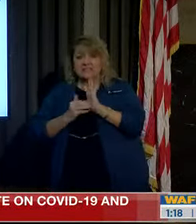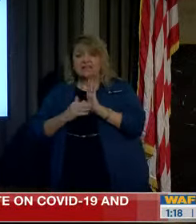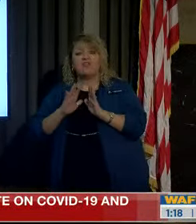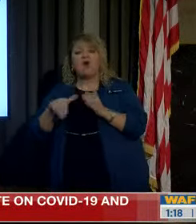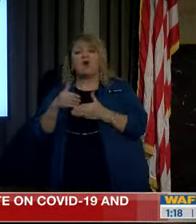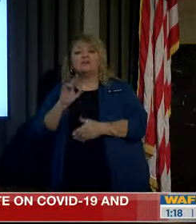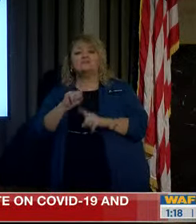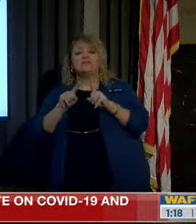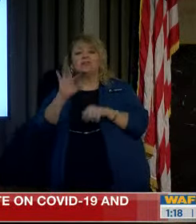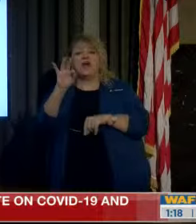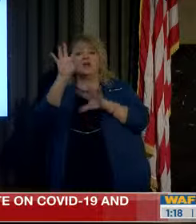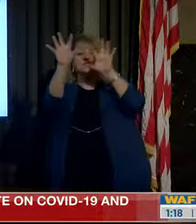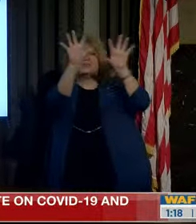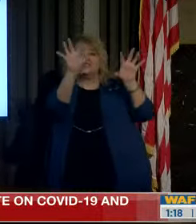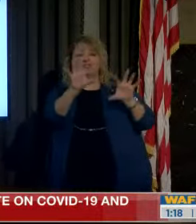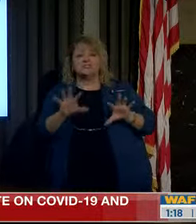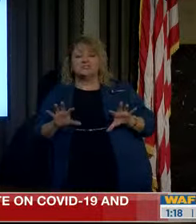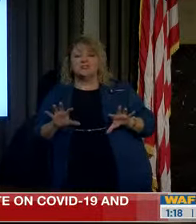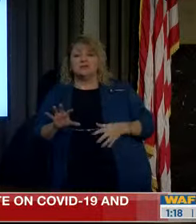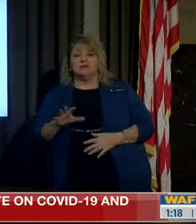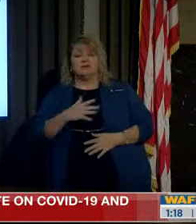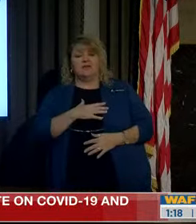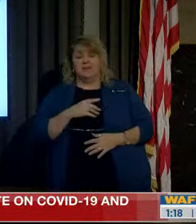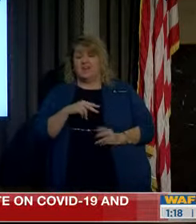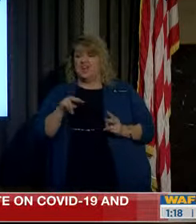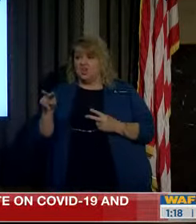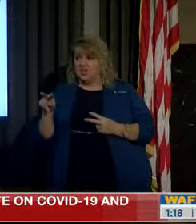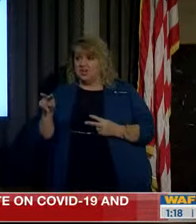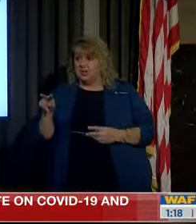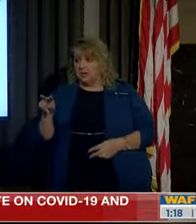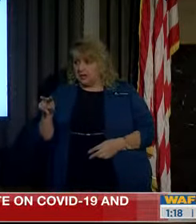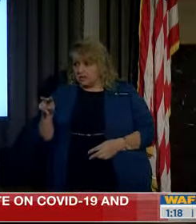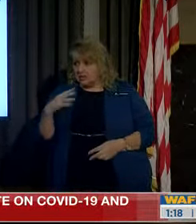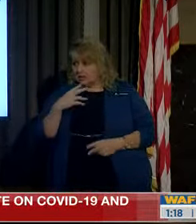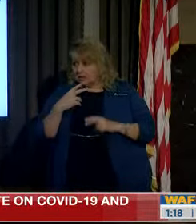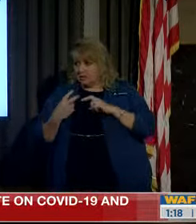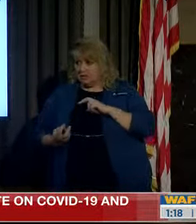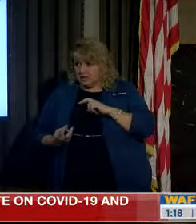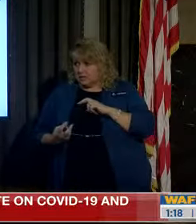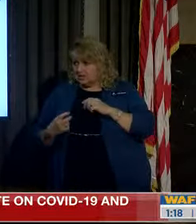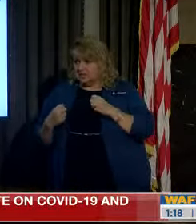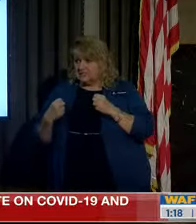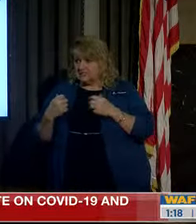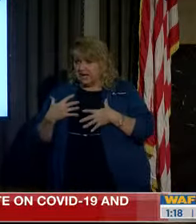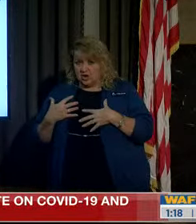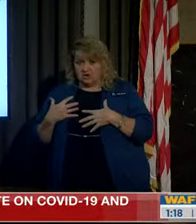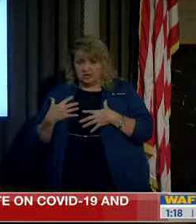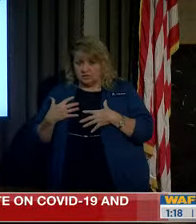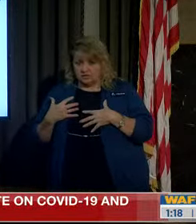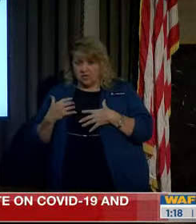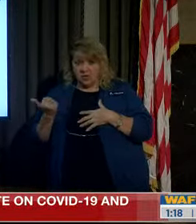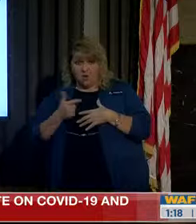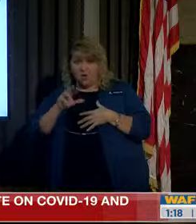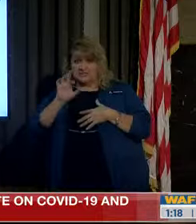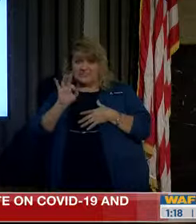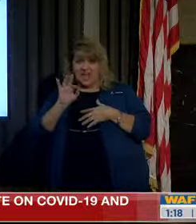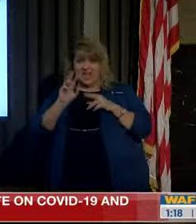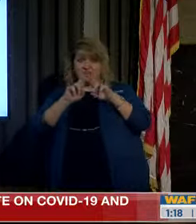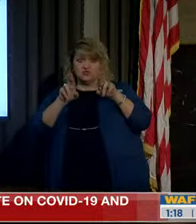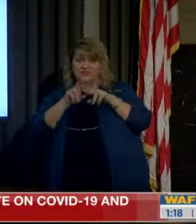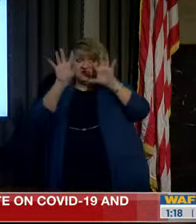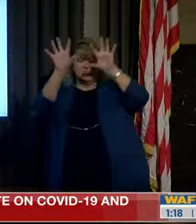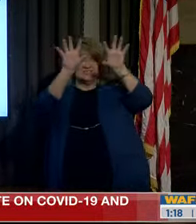regions. They're in the packet that's been distributed to the press. I'll just tell you, they all look very, very similar. All 9 of our regions look very,